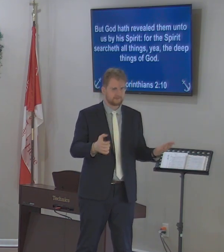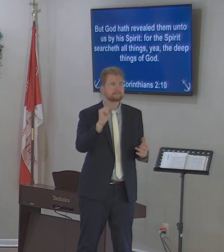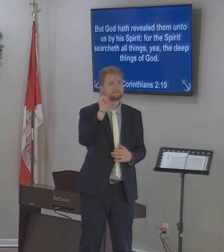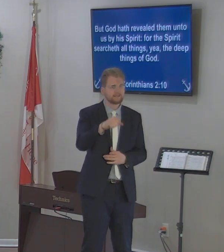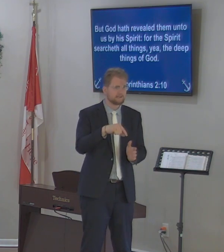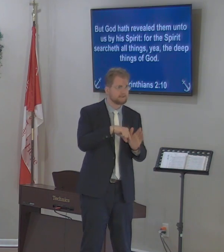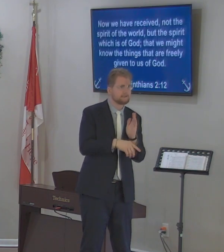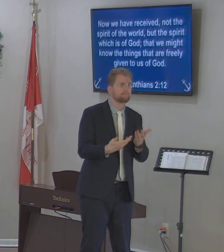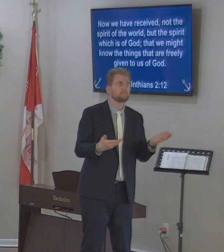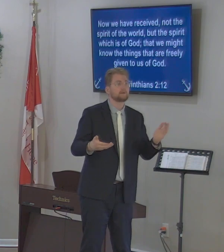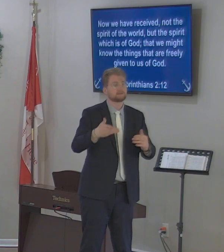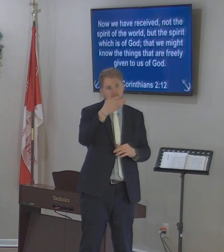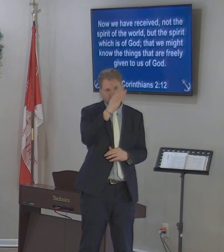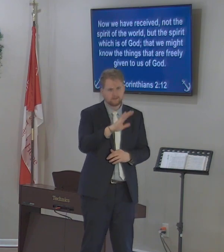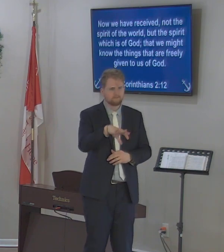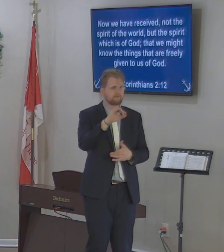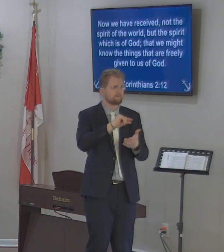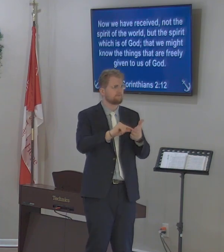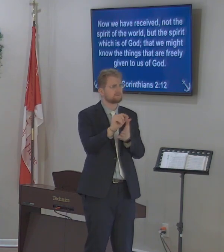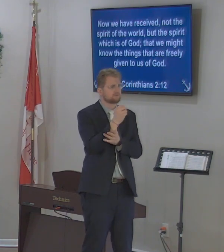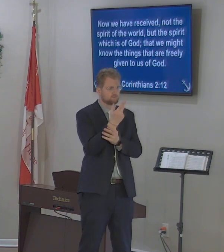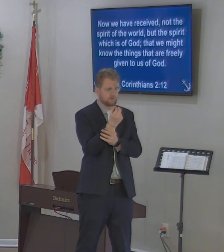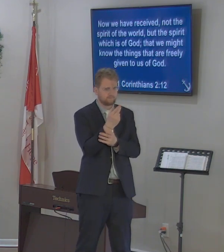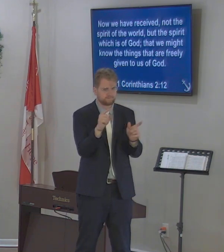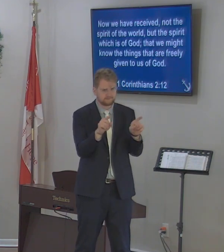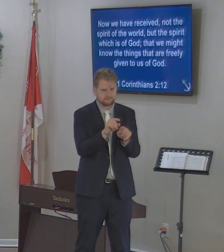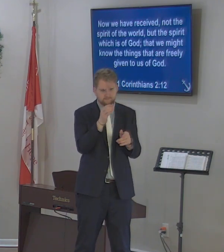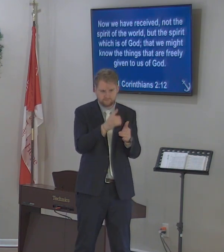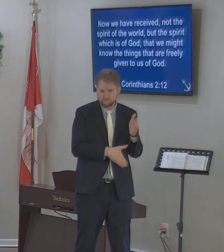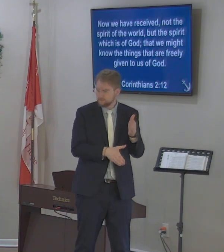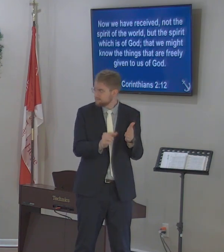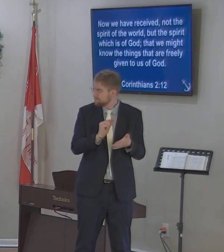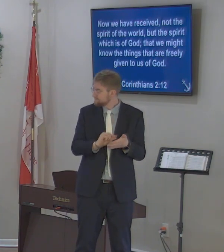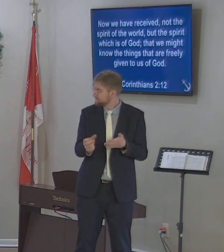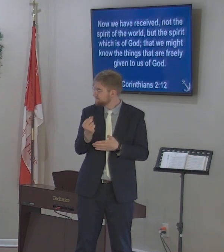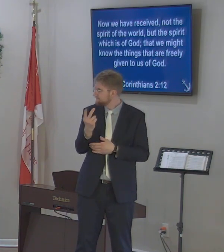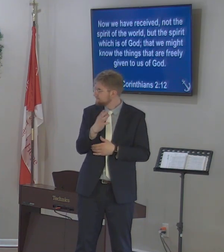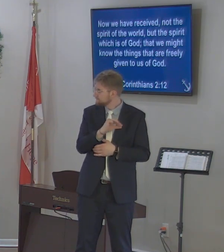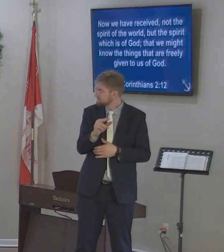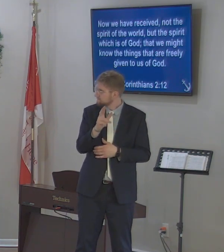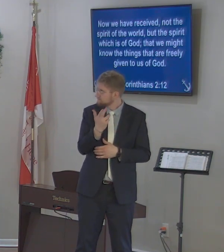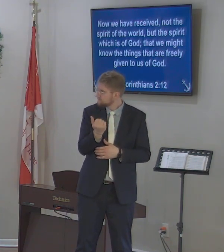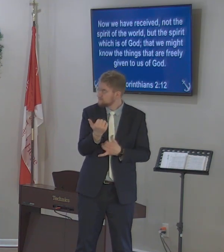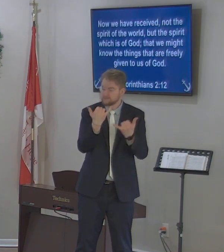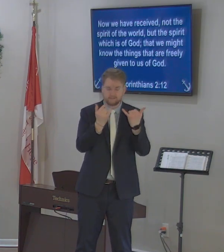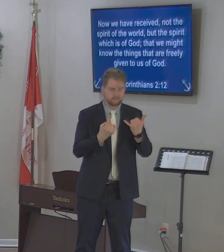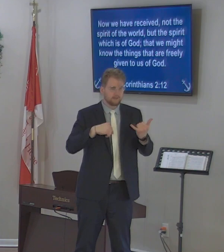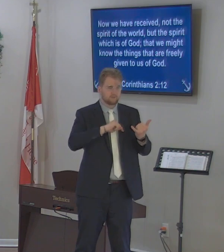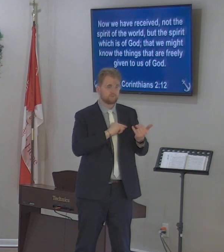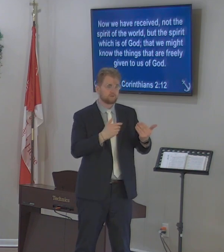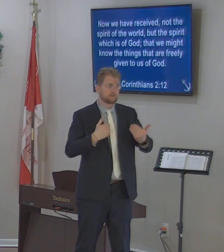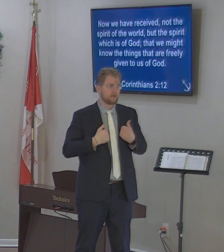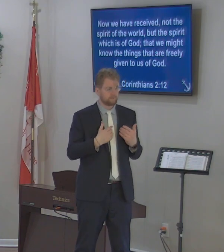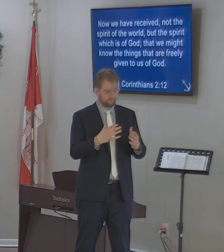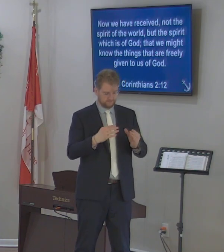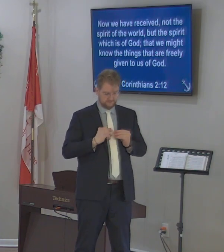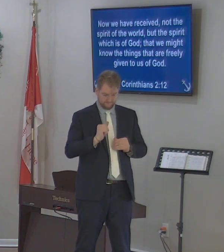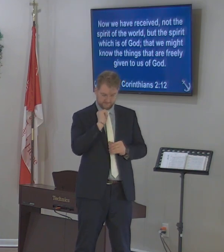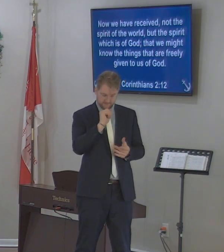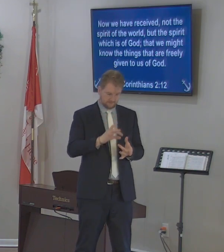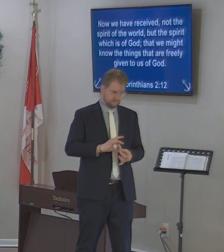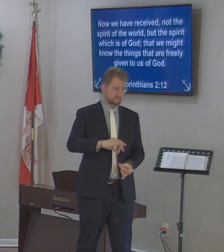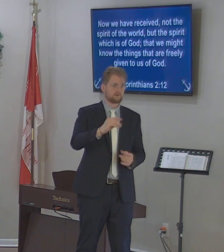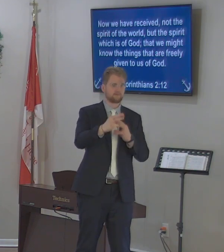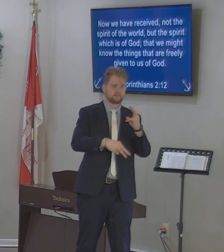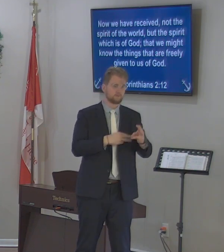verse 12 with me. Same chapter, verse 12. Verse 12 and 13. Now we have received not the spirit of the world, but the Spirit